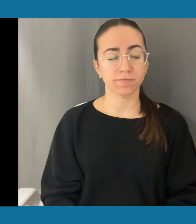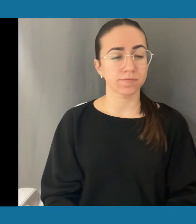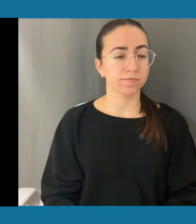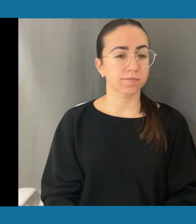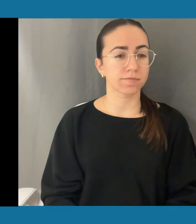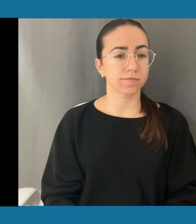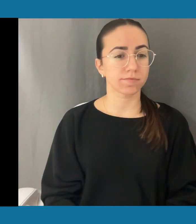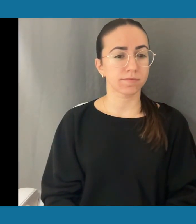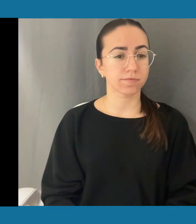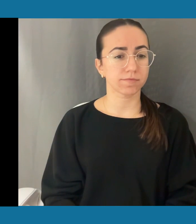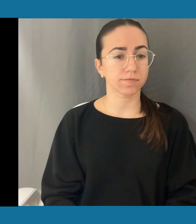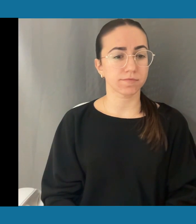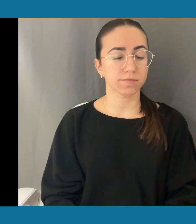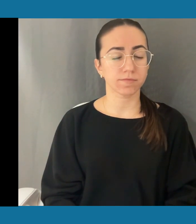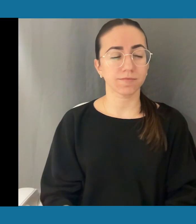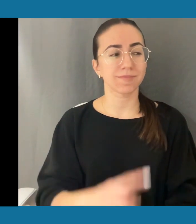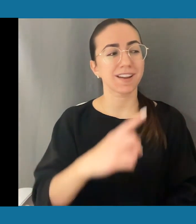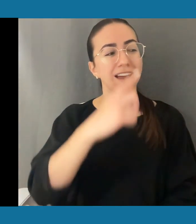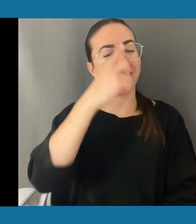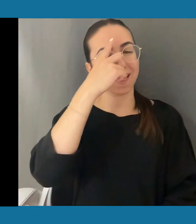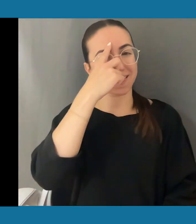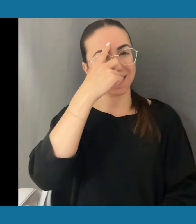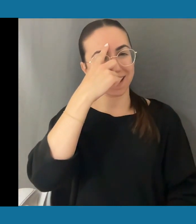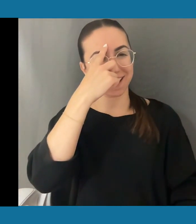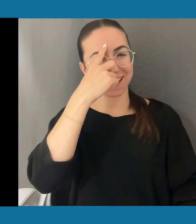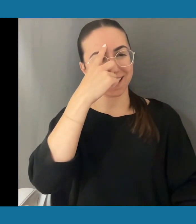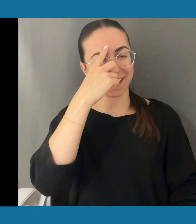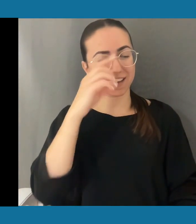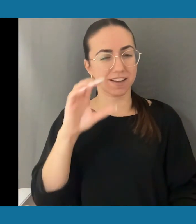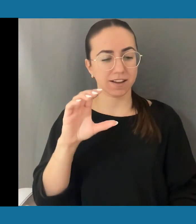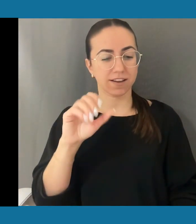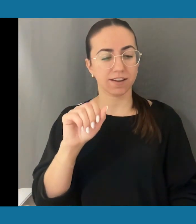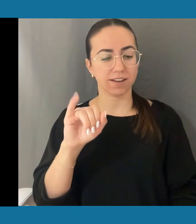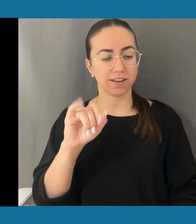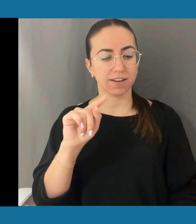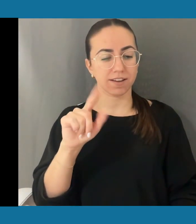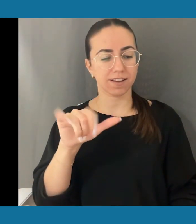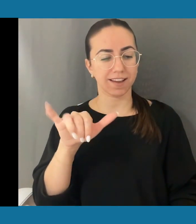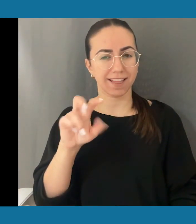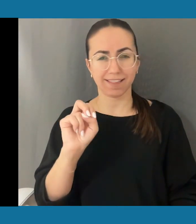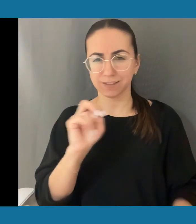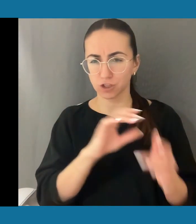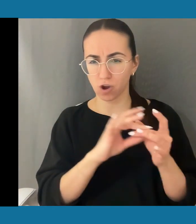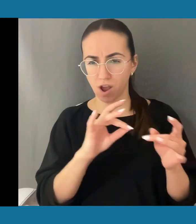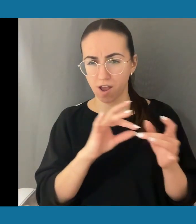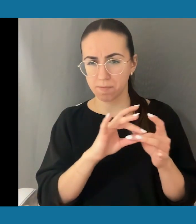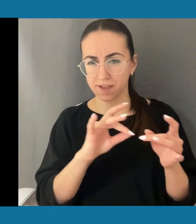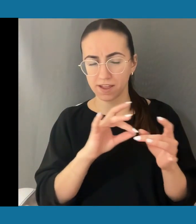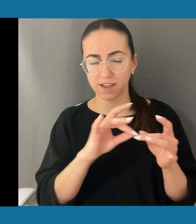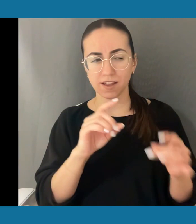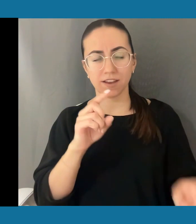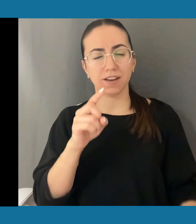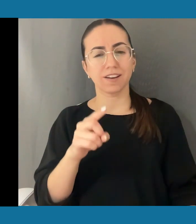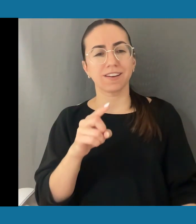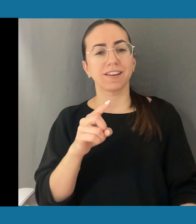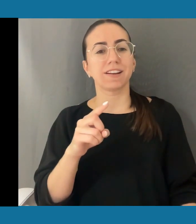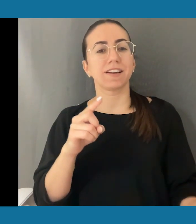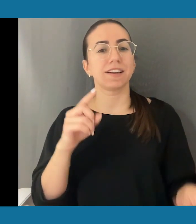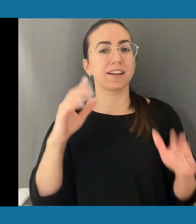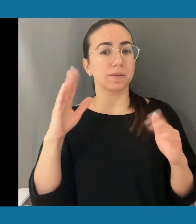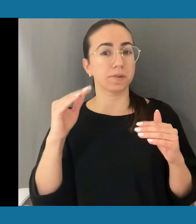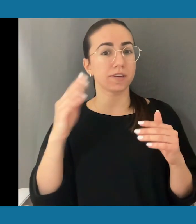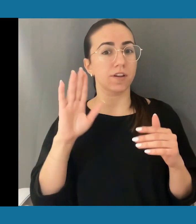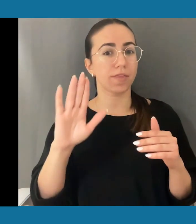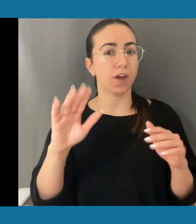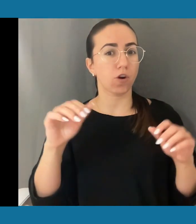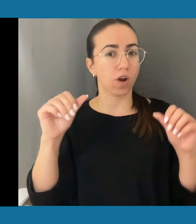I think back to, I think it was Caitlin's comment, that it's expected that their capacity will increase over time. And you